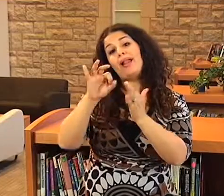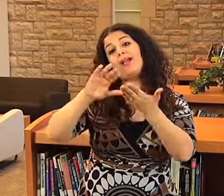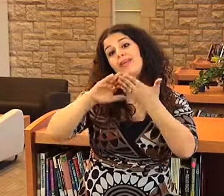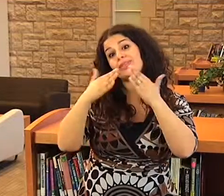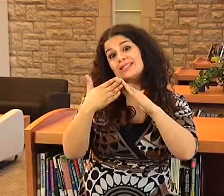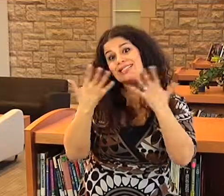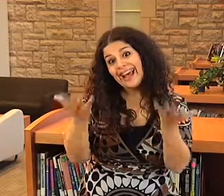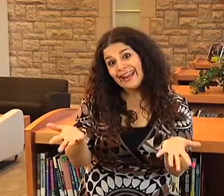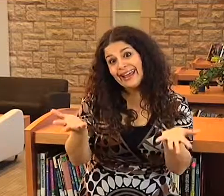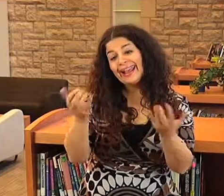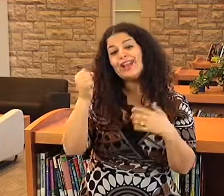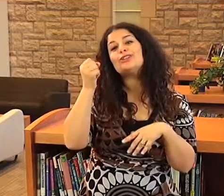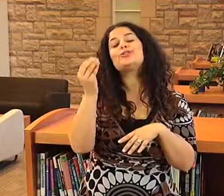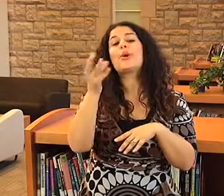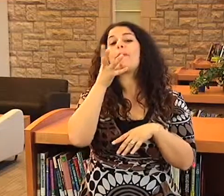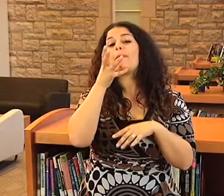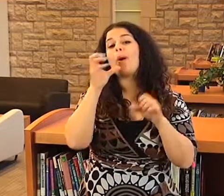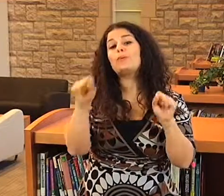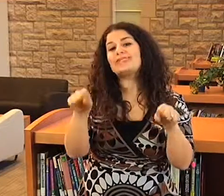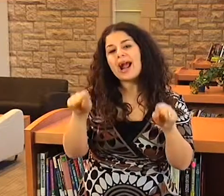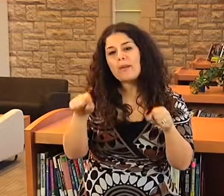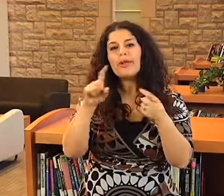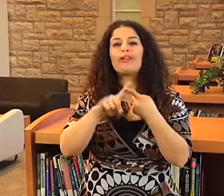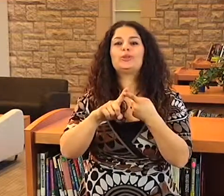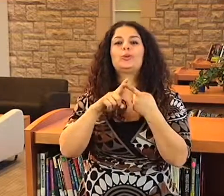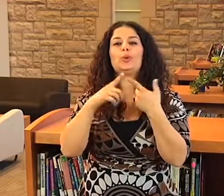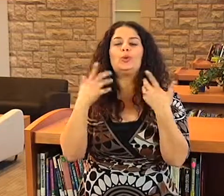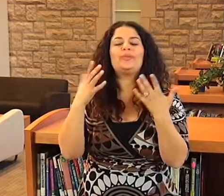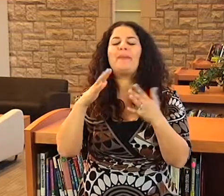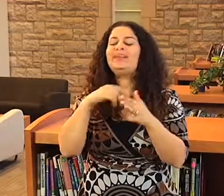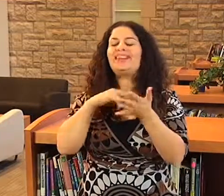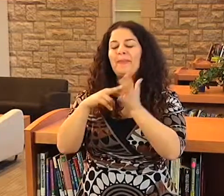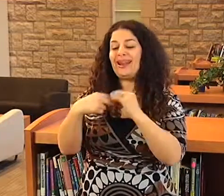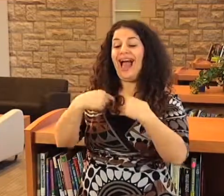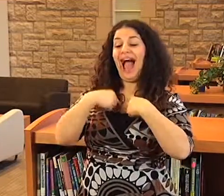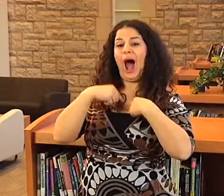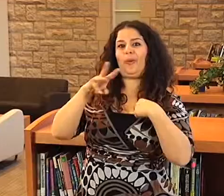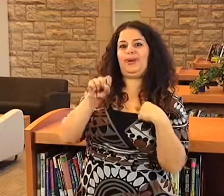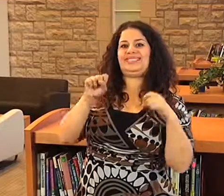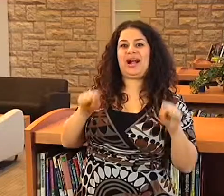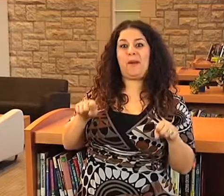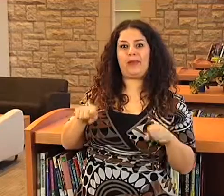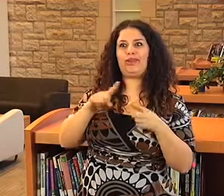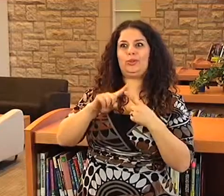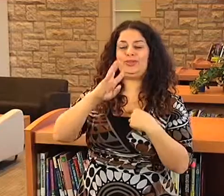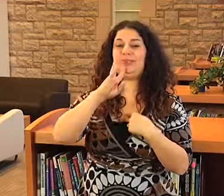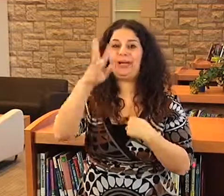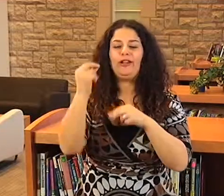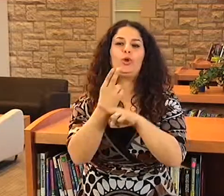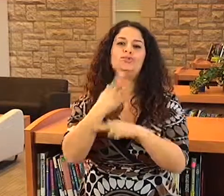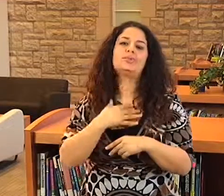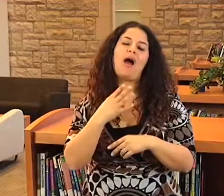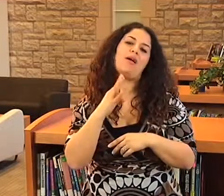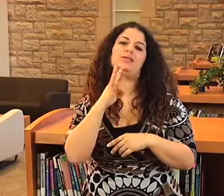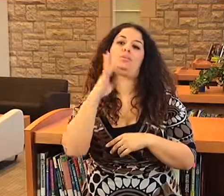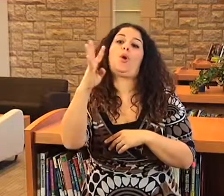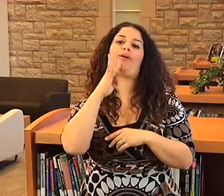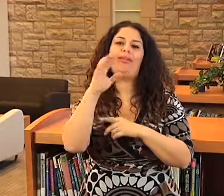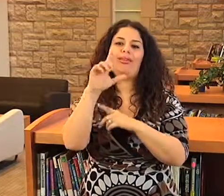airport or got lost in the middle of a city, I was able to, I was able to use